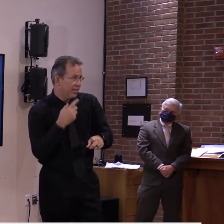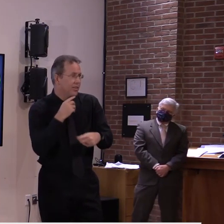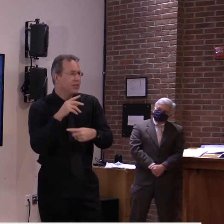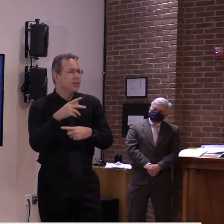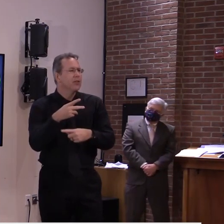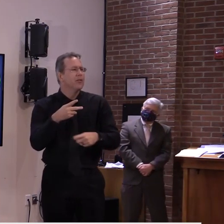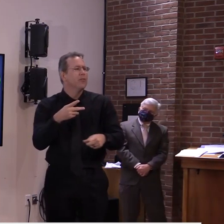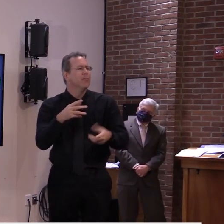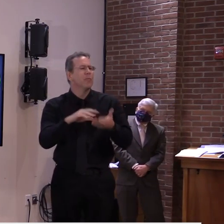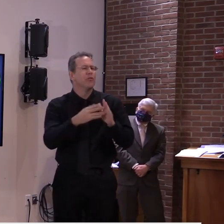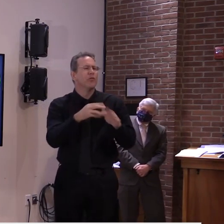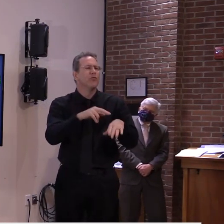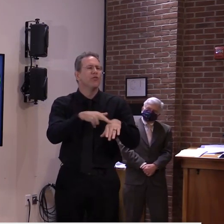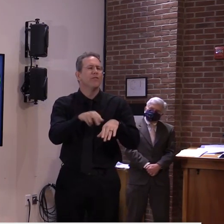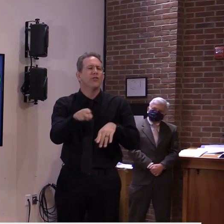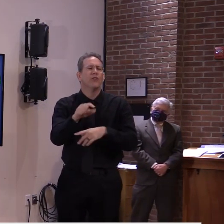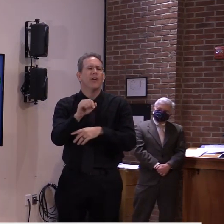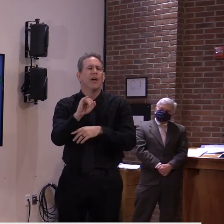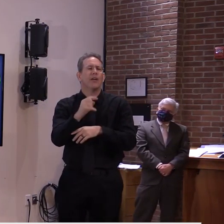rapid antigen test.